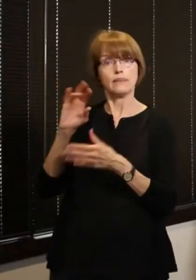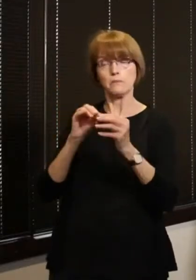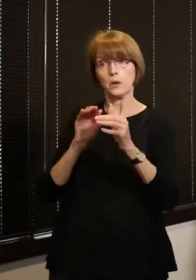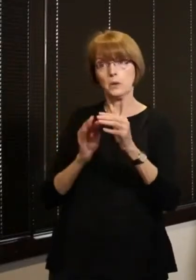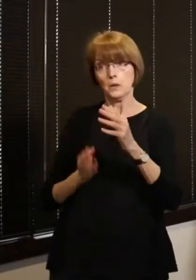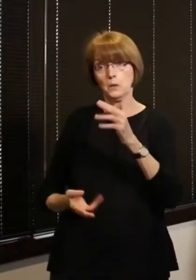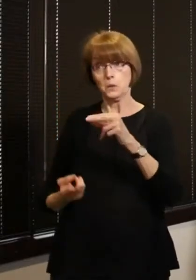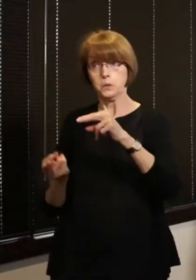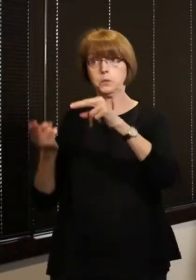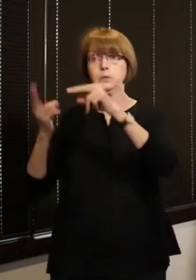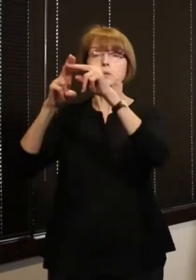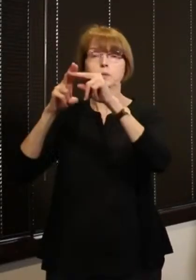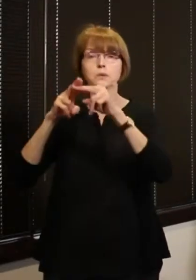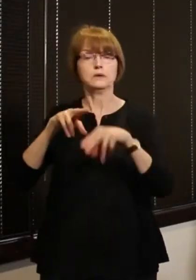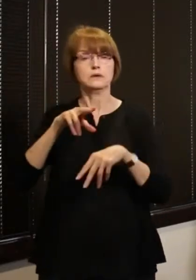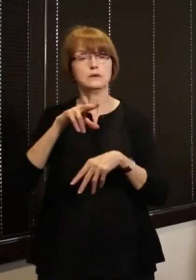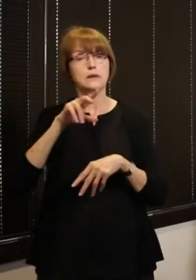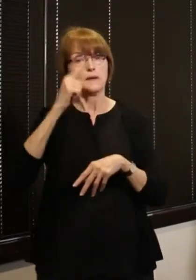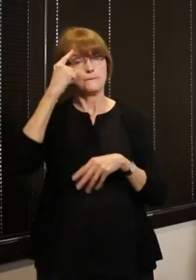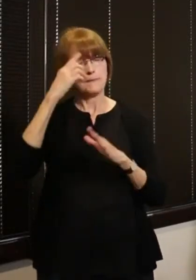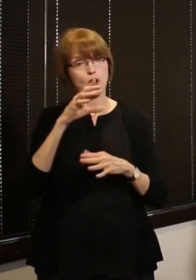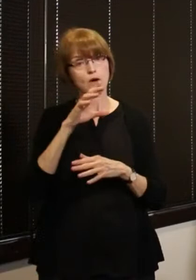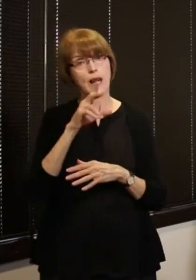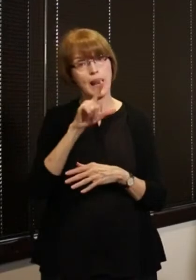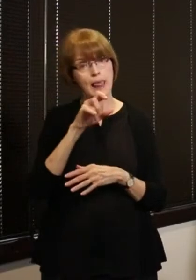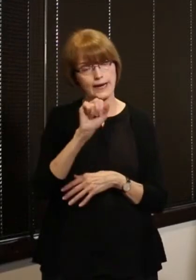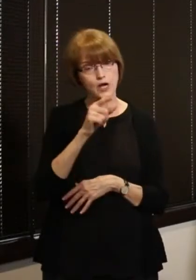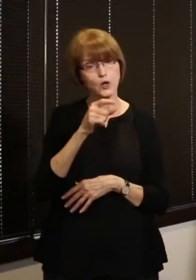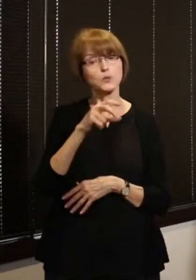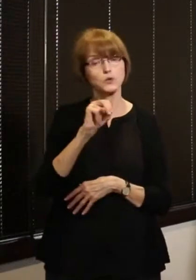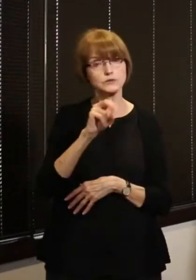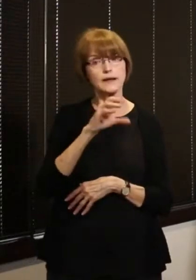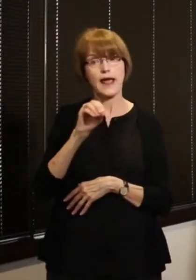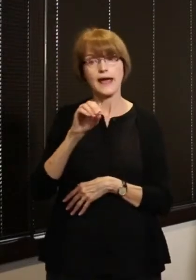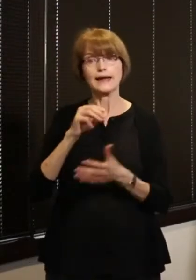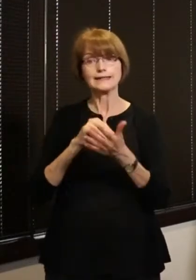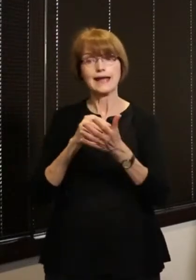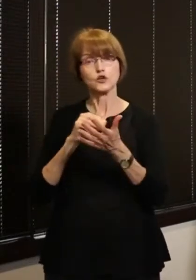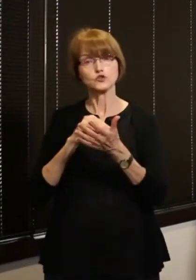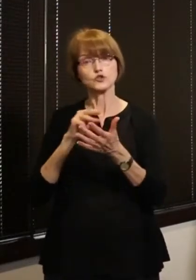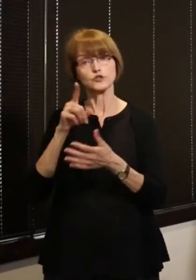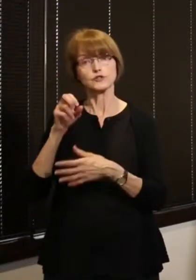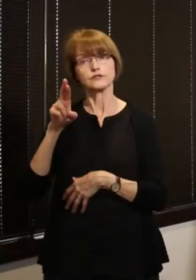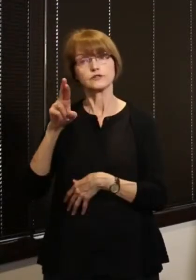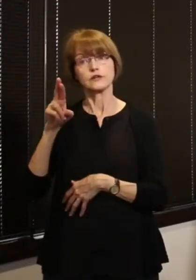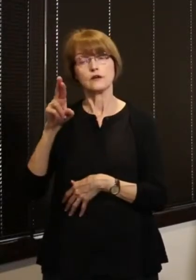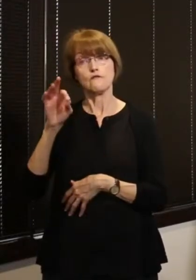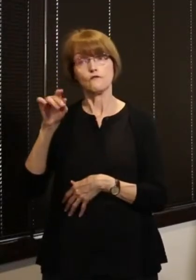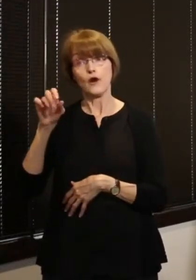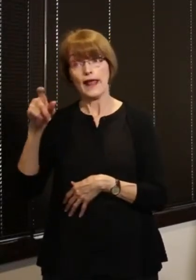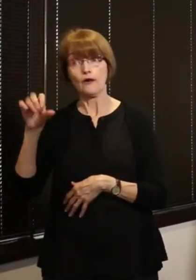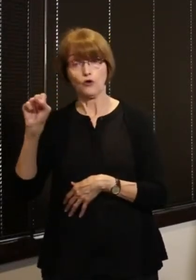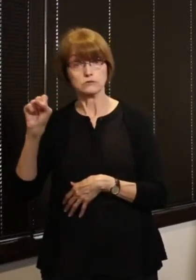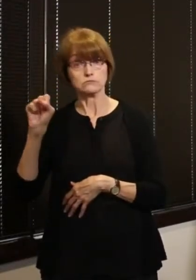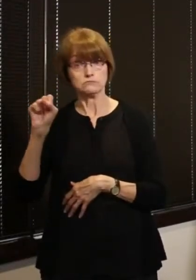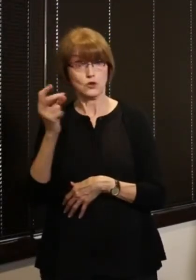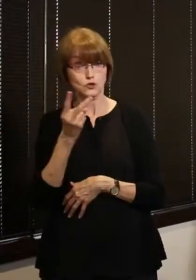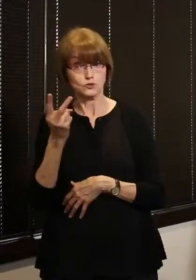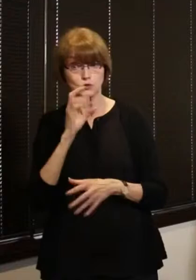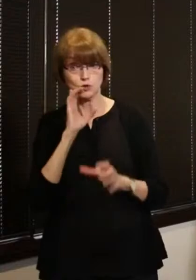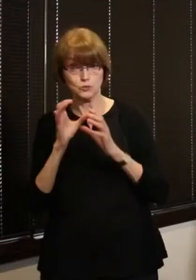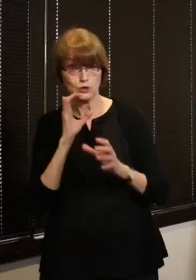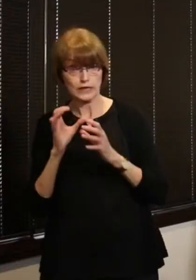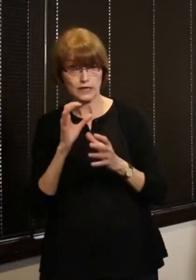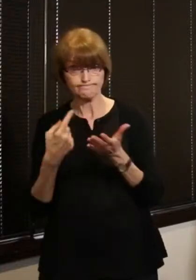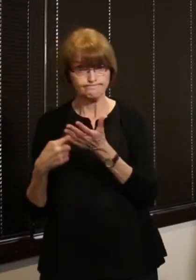Cruzan and Public Health Director Dr. Fred Eccles remained in communication with you about these dangerous projections? And are these leaders